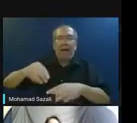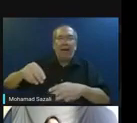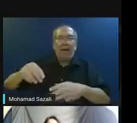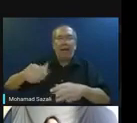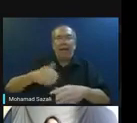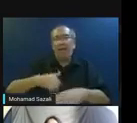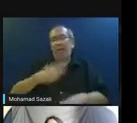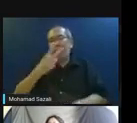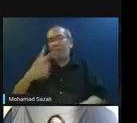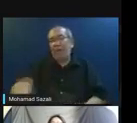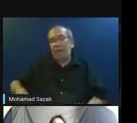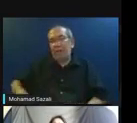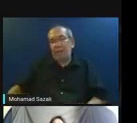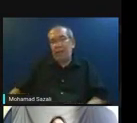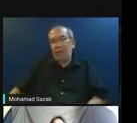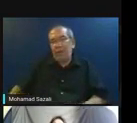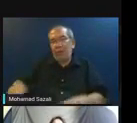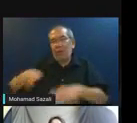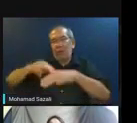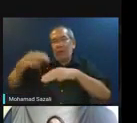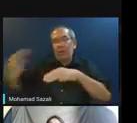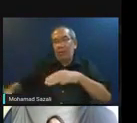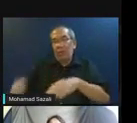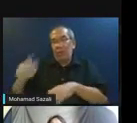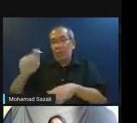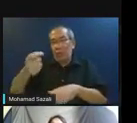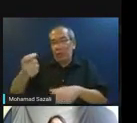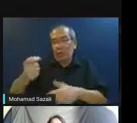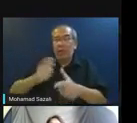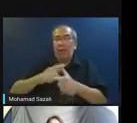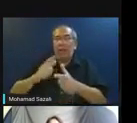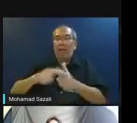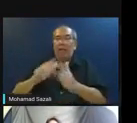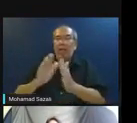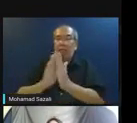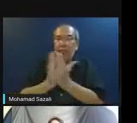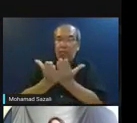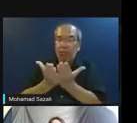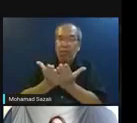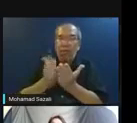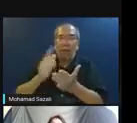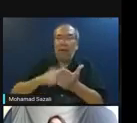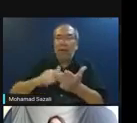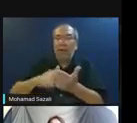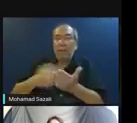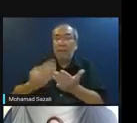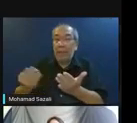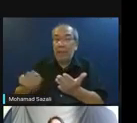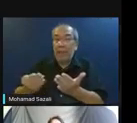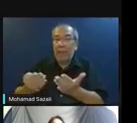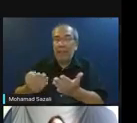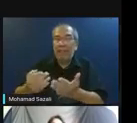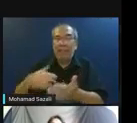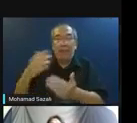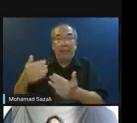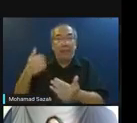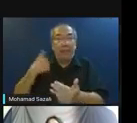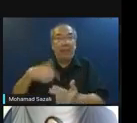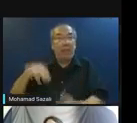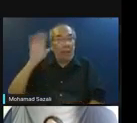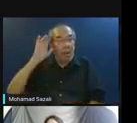he stand up and he walked away. But while he was walking away, he maybe dropped